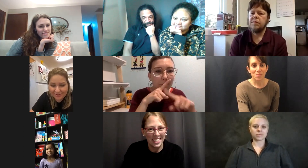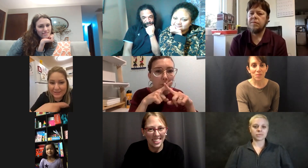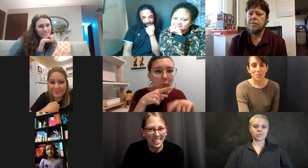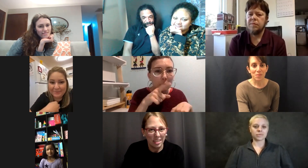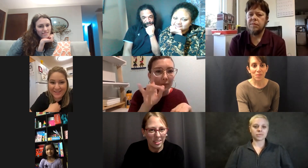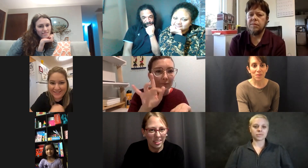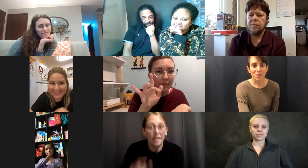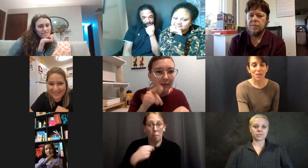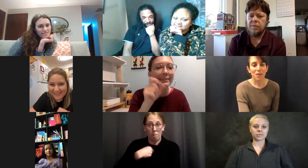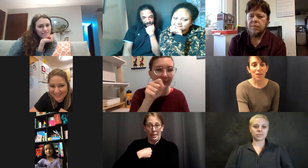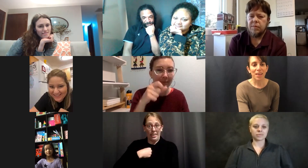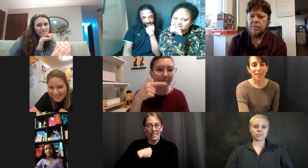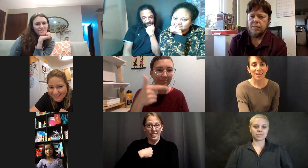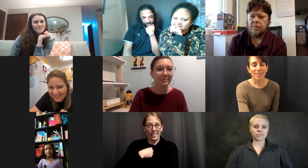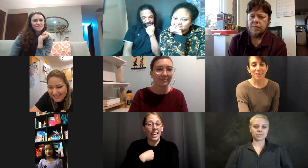Me?